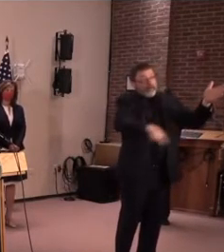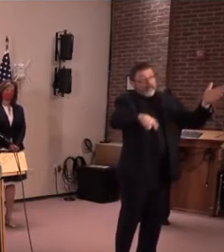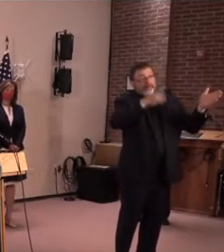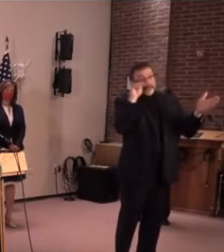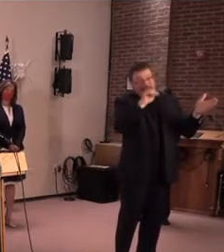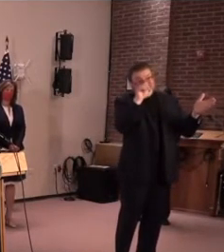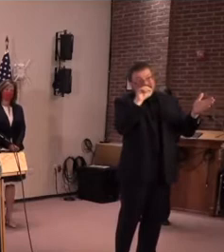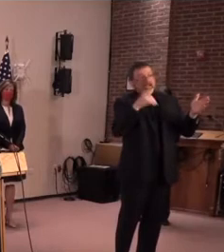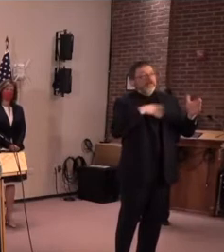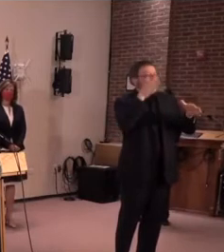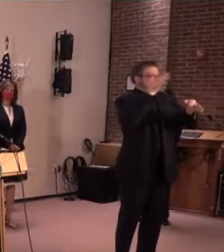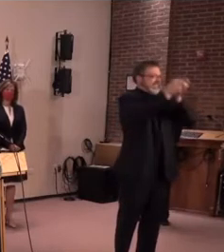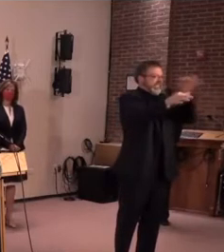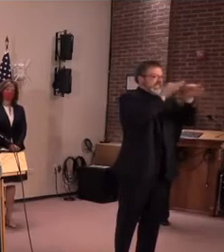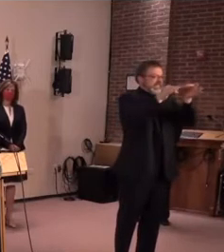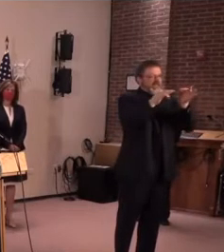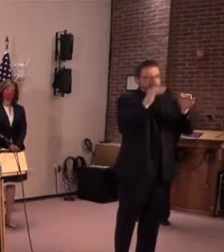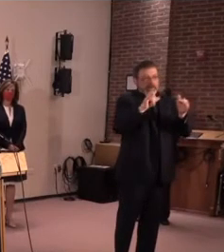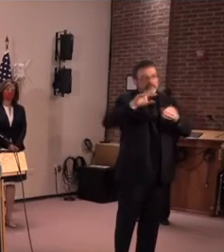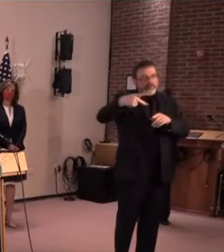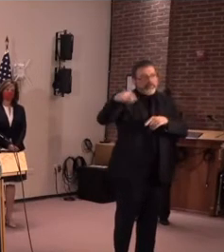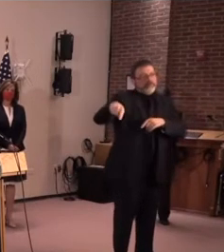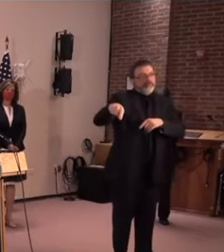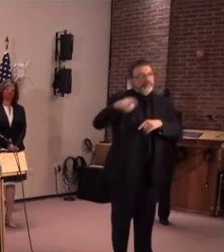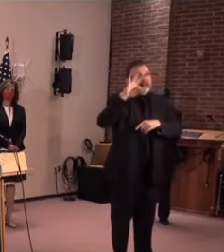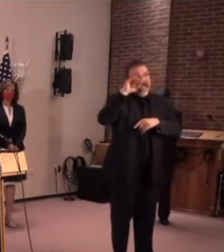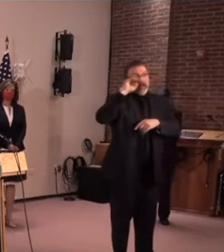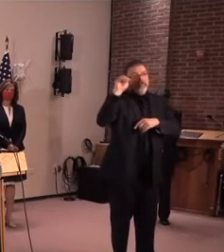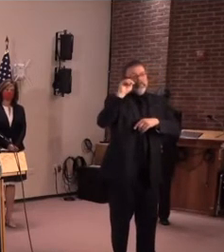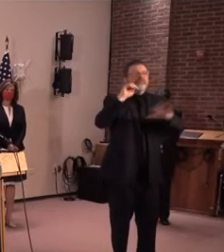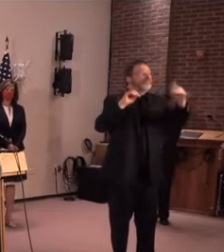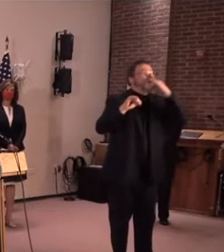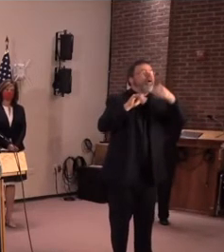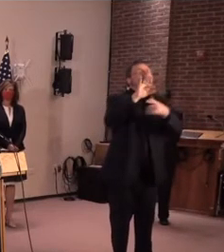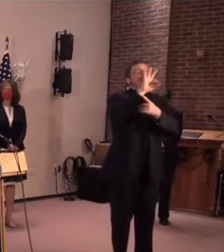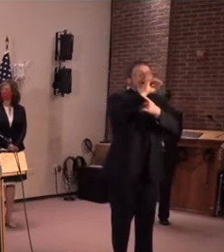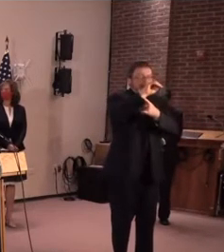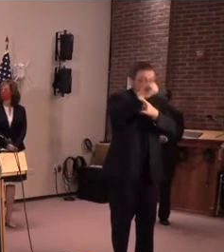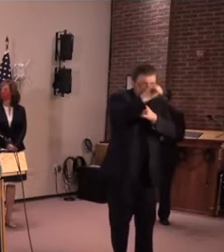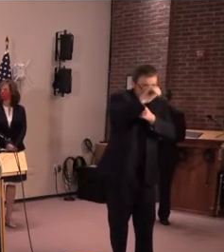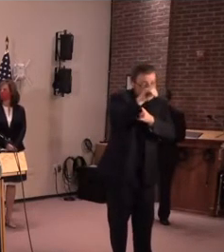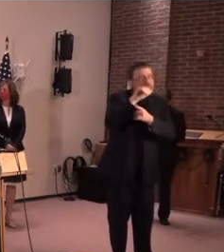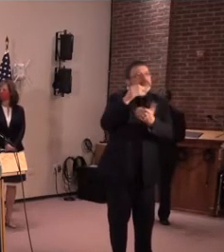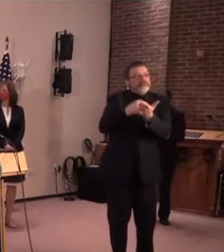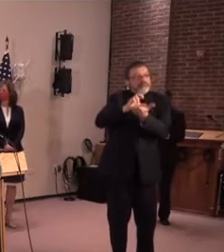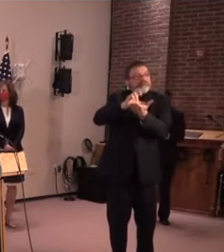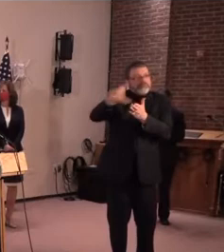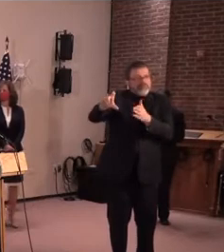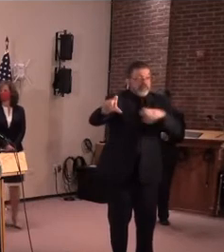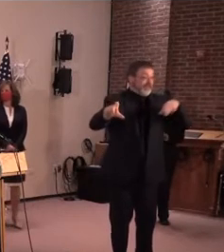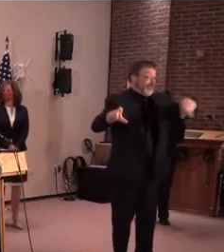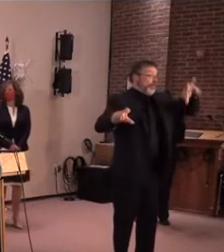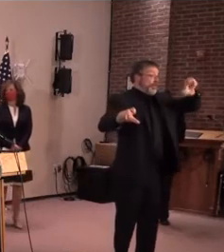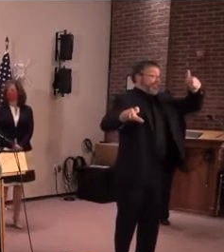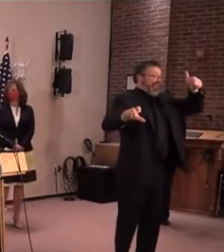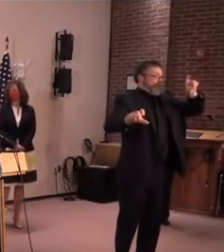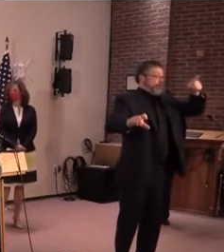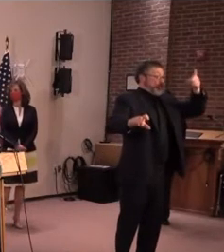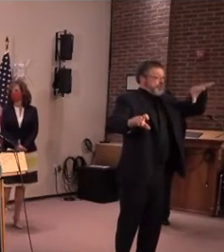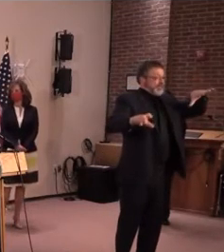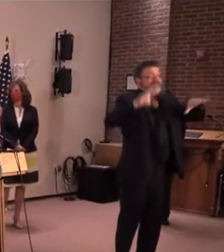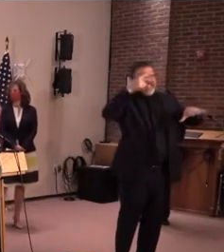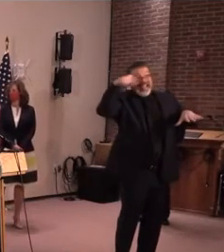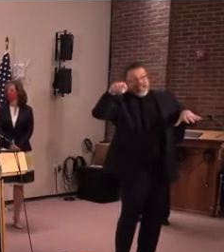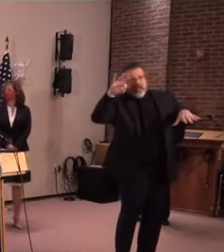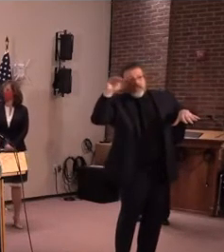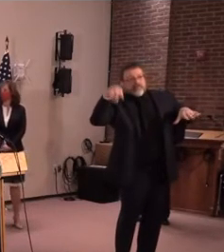as businesses adjust to this new reality of reduced capacity in some cases. We want to create a loan guarantee program to